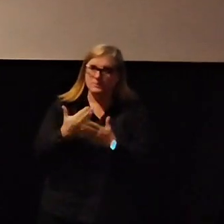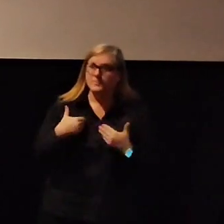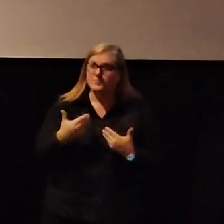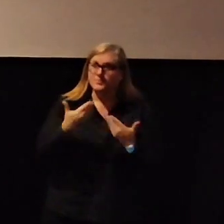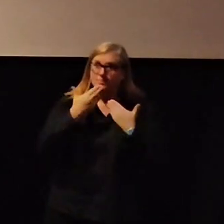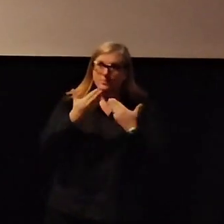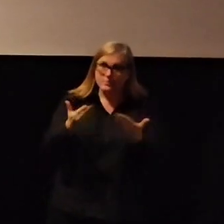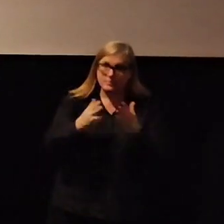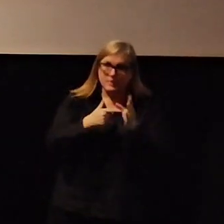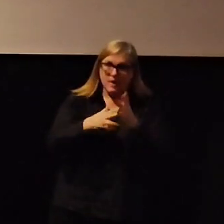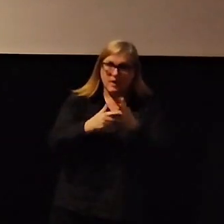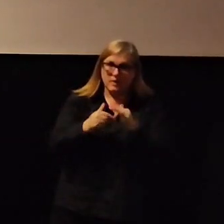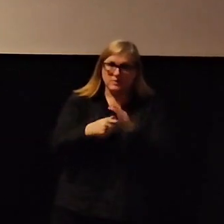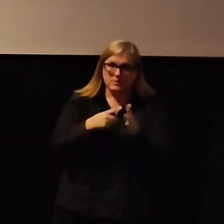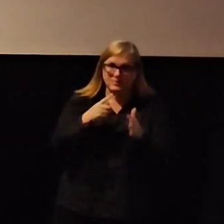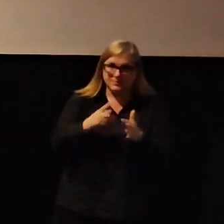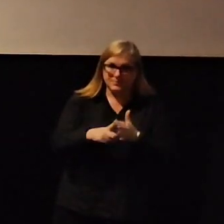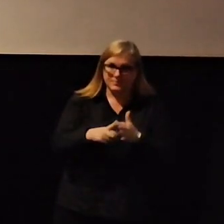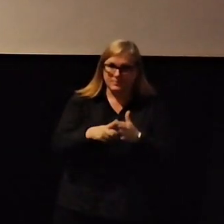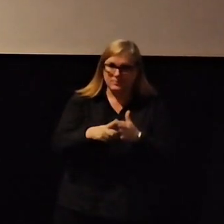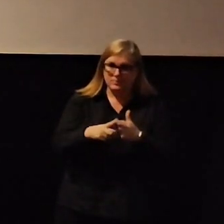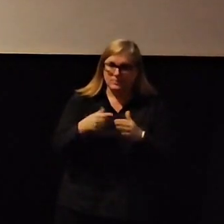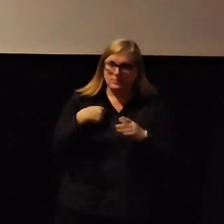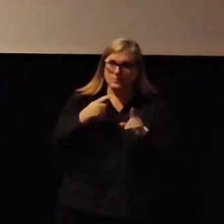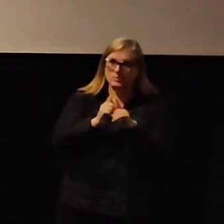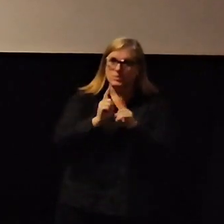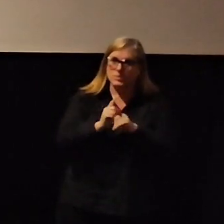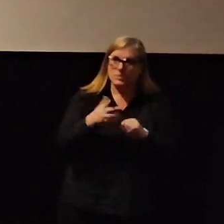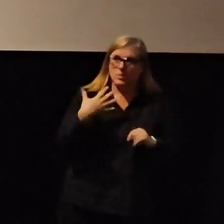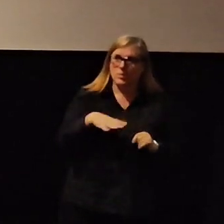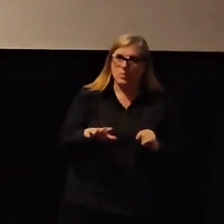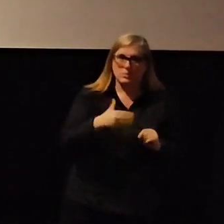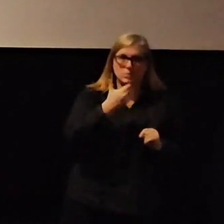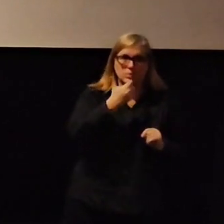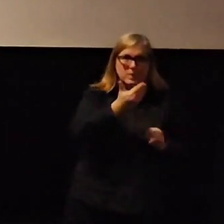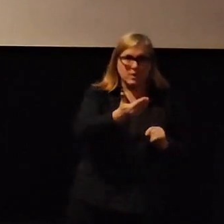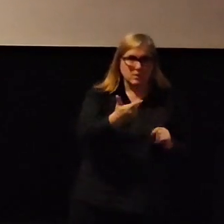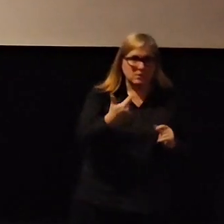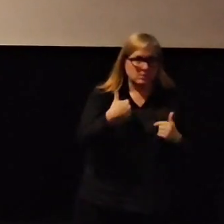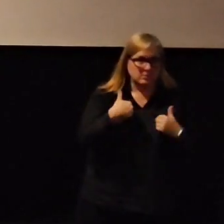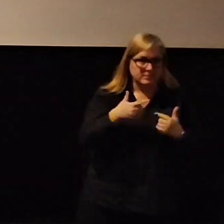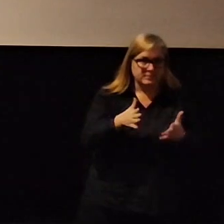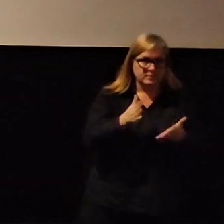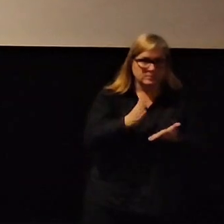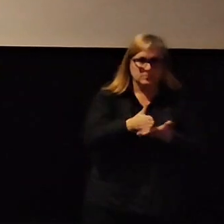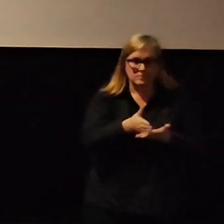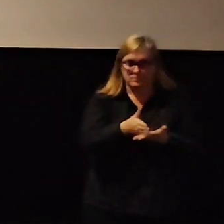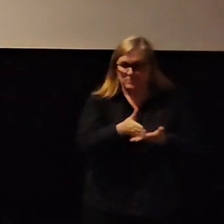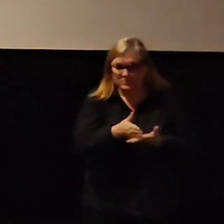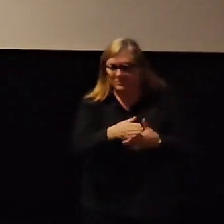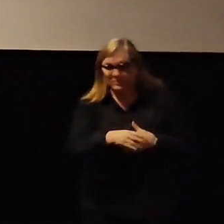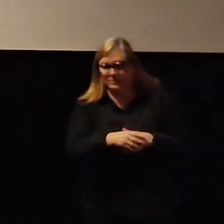Thanks so much, Nanette. And I just also wanted to add my thanks. I've been really